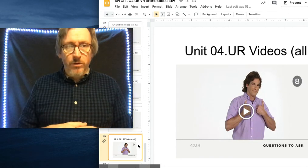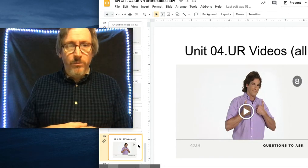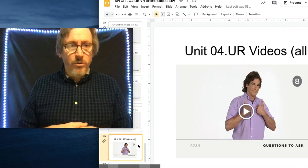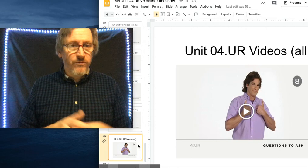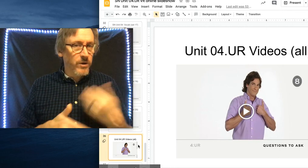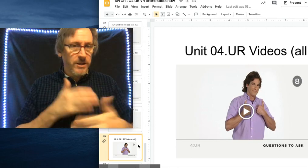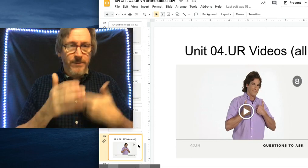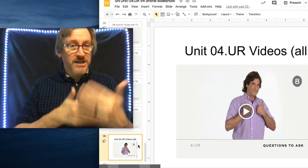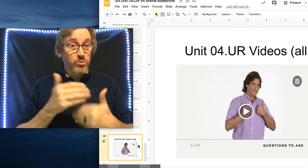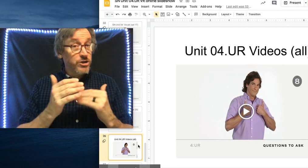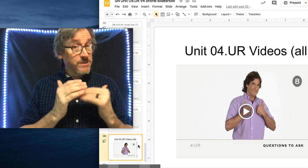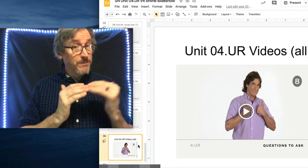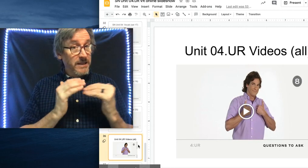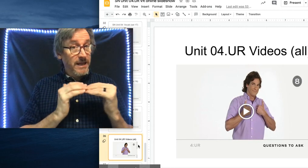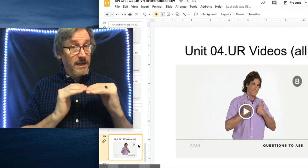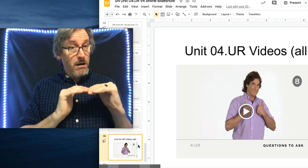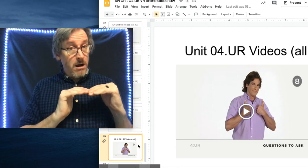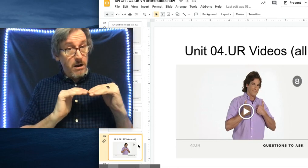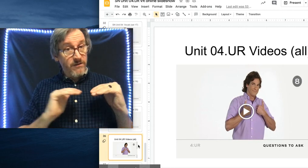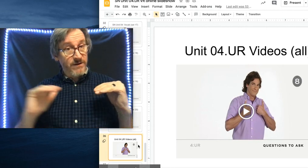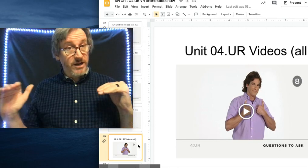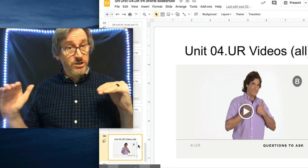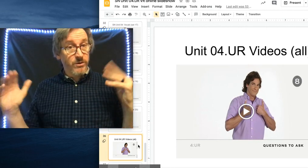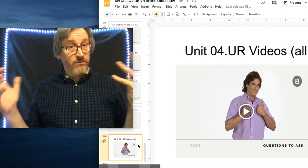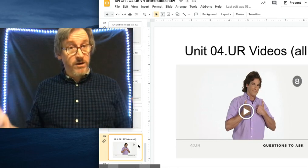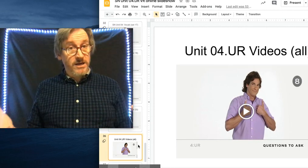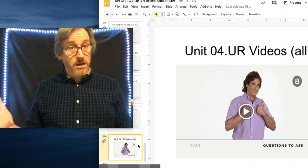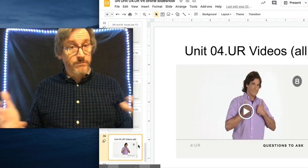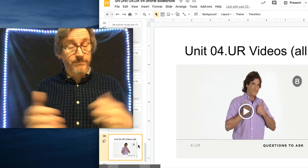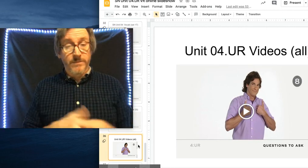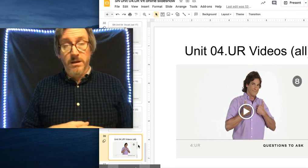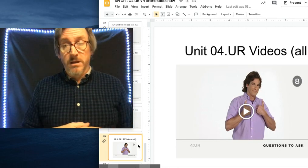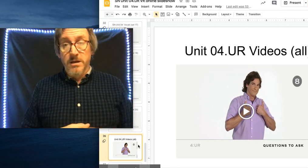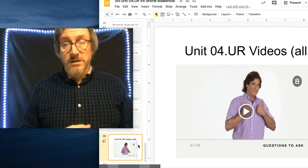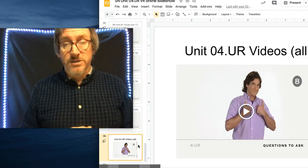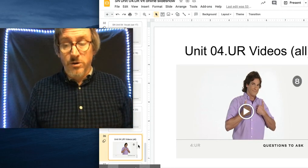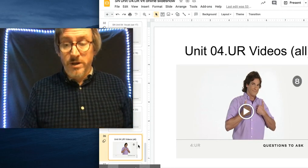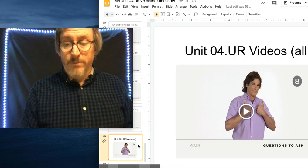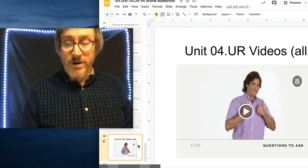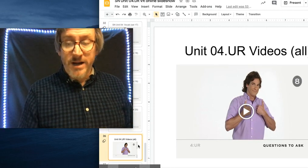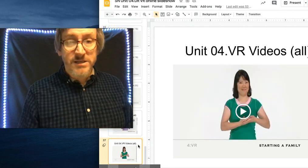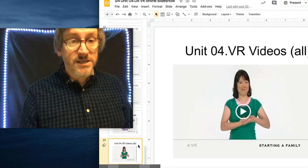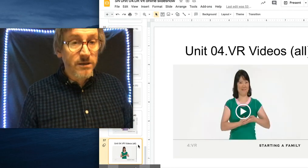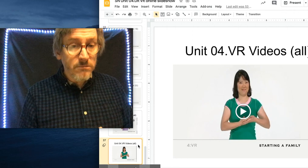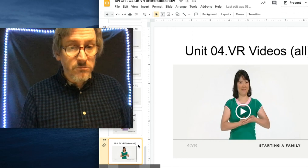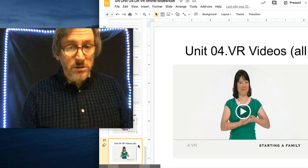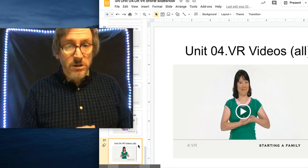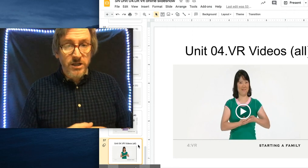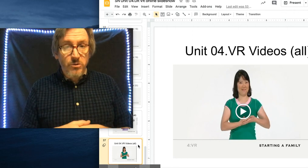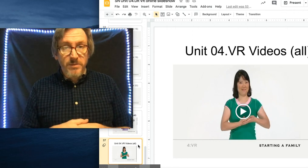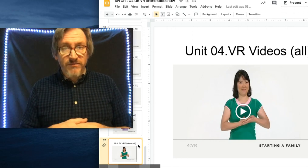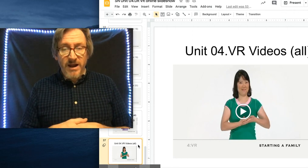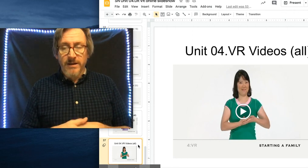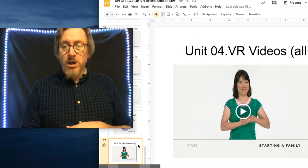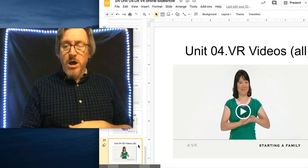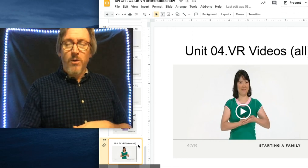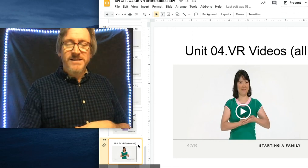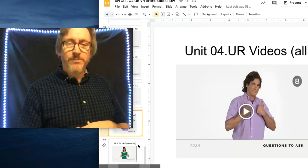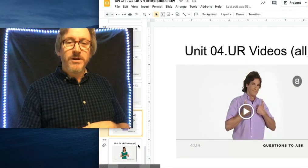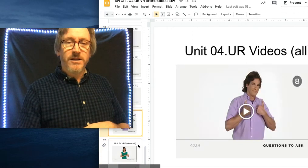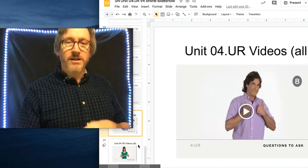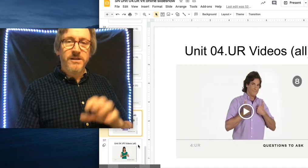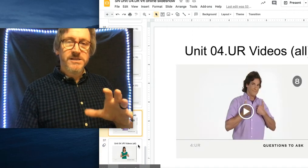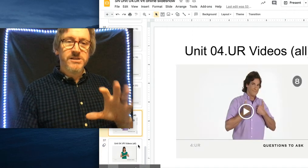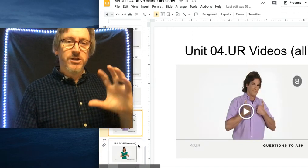that will move quickly because we're just building on the foundation we've already done. So keep practicing and you'll be fine. Oh,